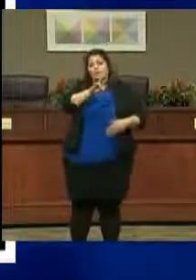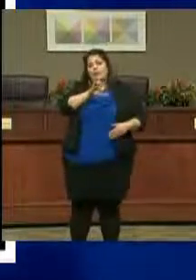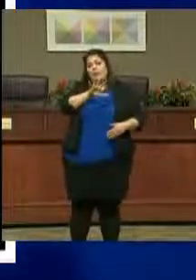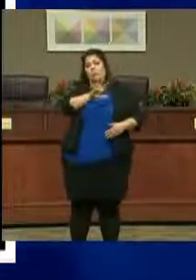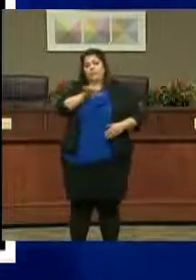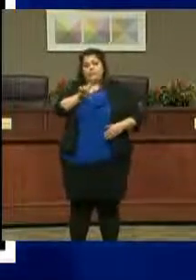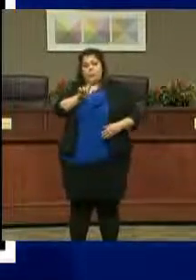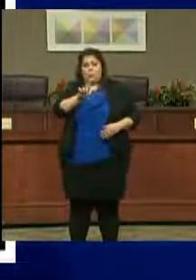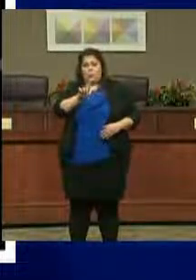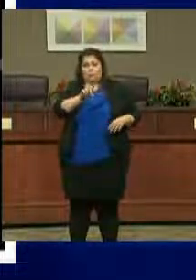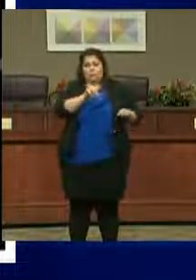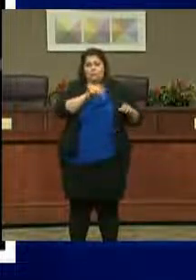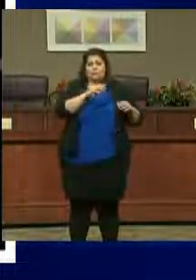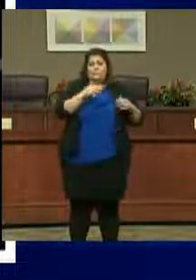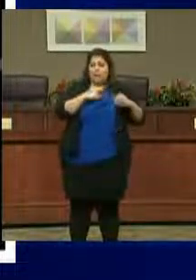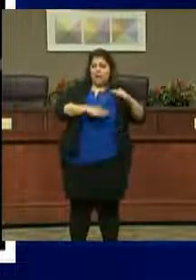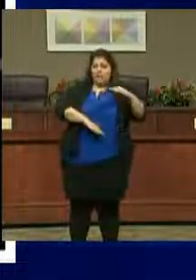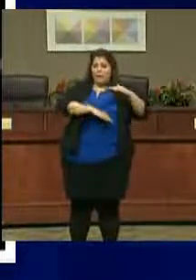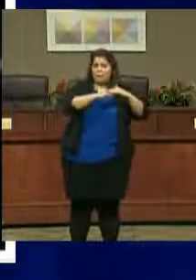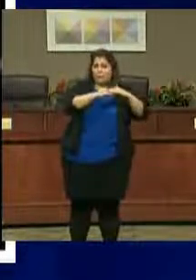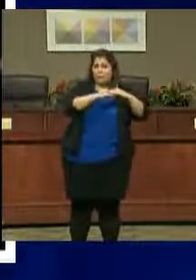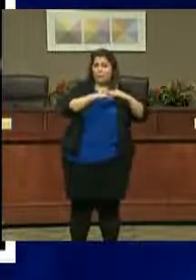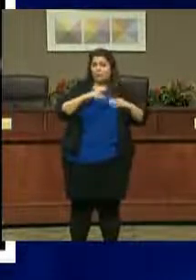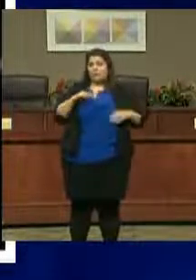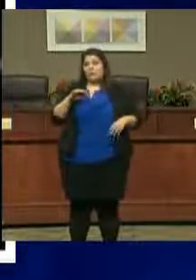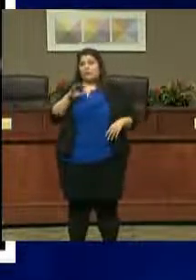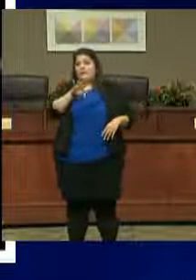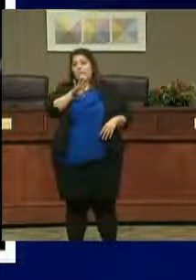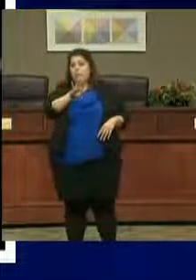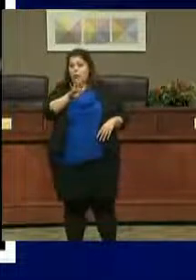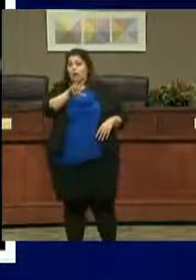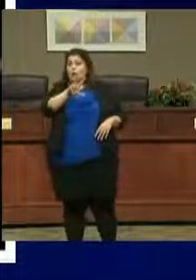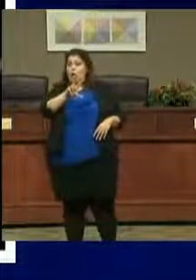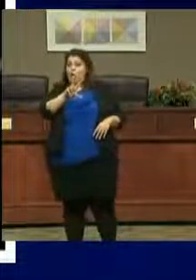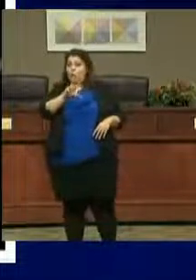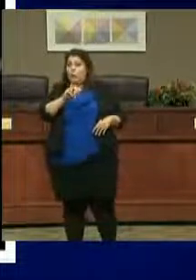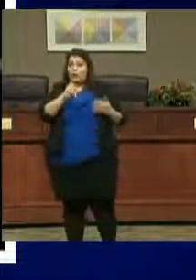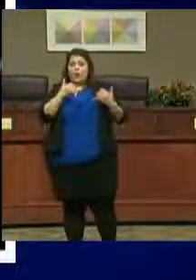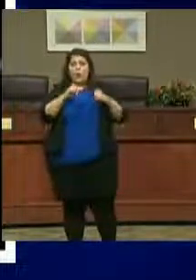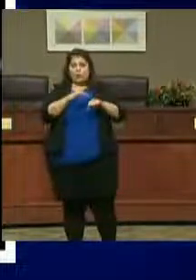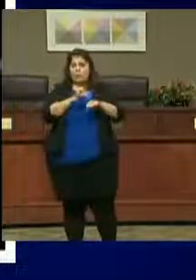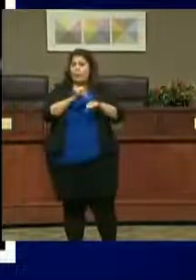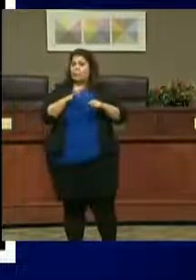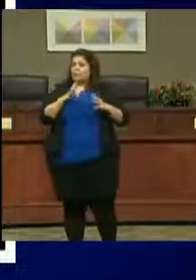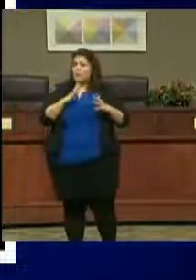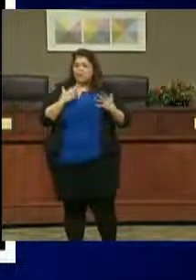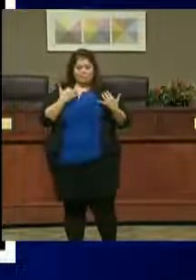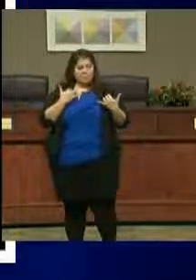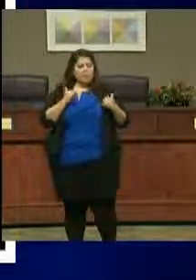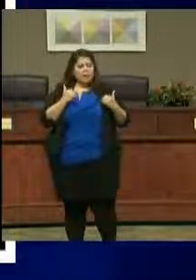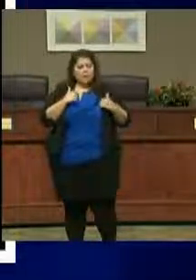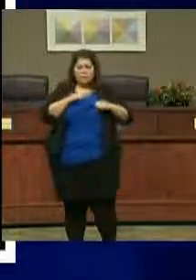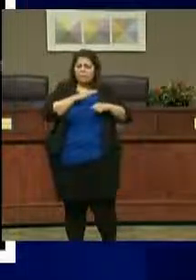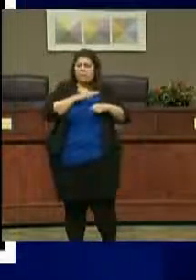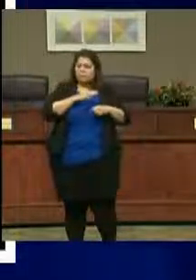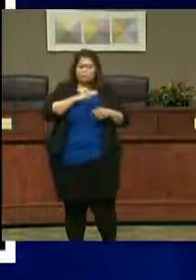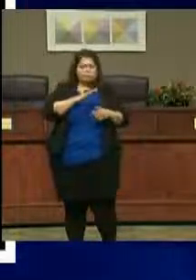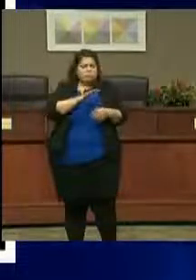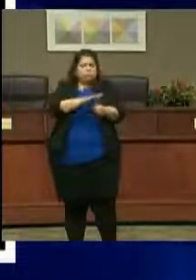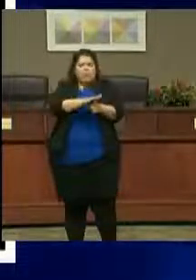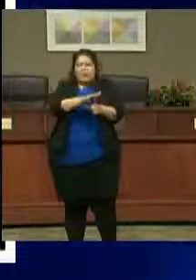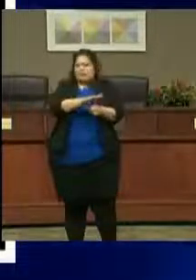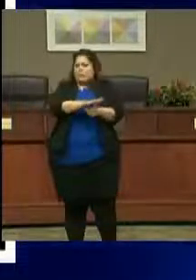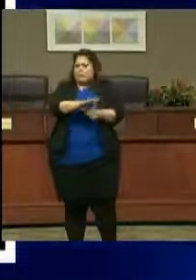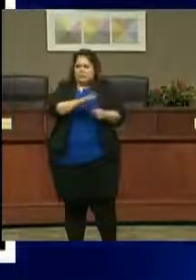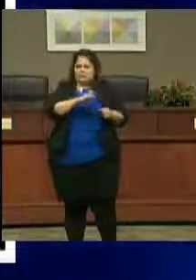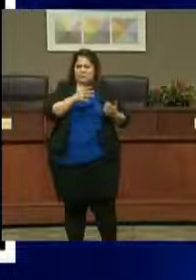4,751 beds. We have 430 beds available, so we have plenty of capacity. And we